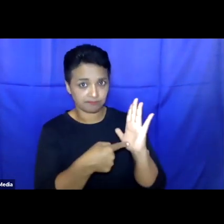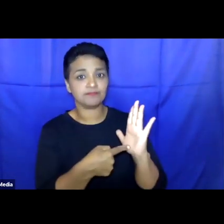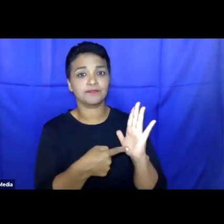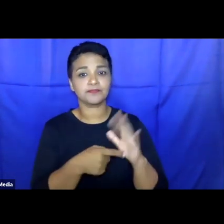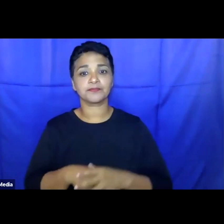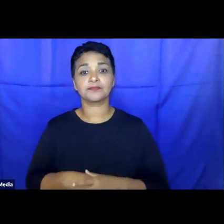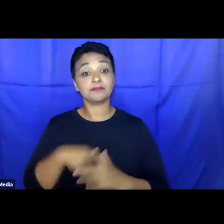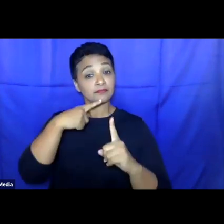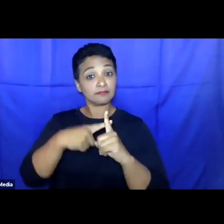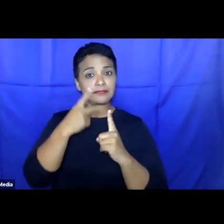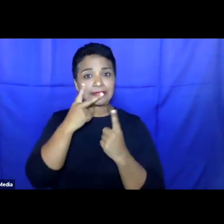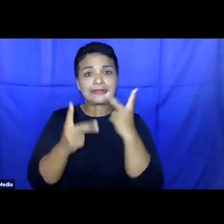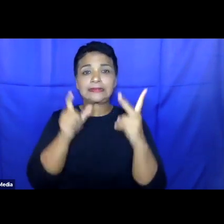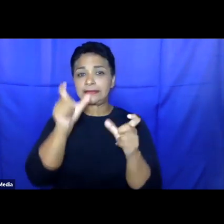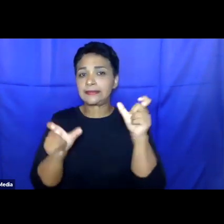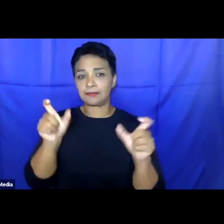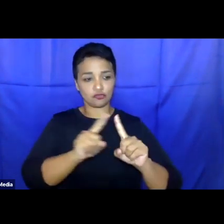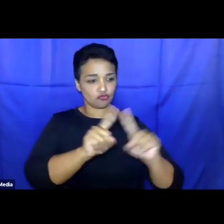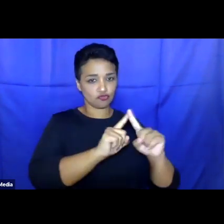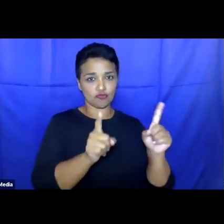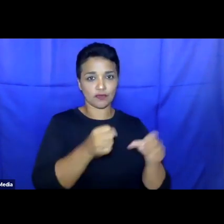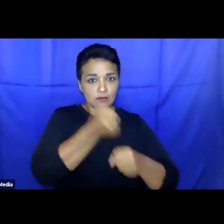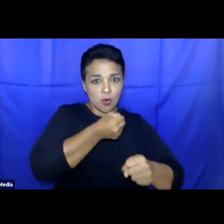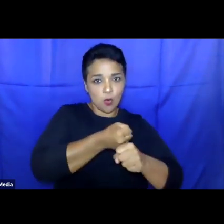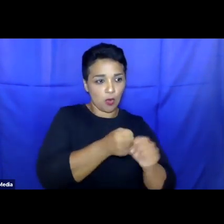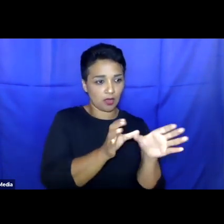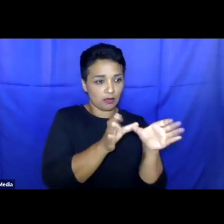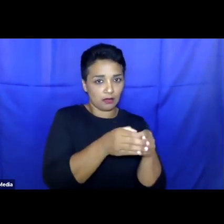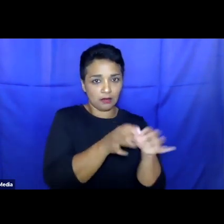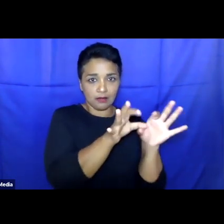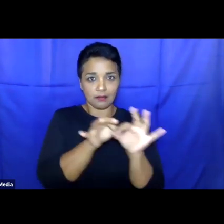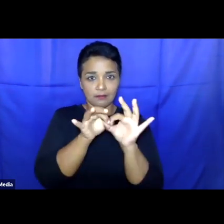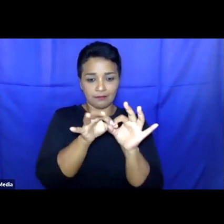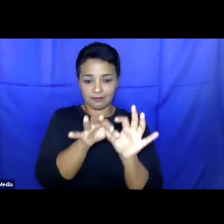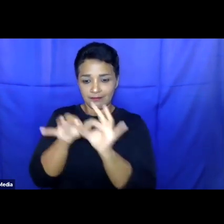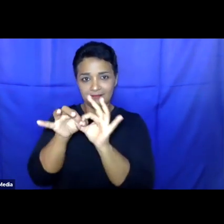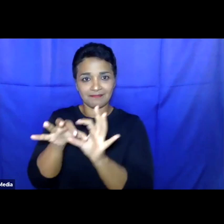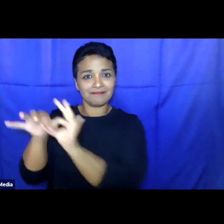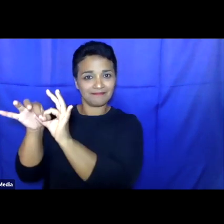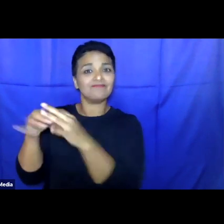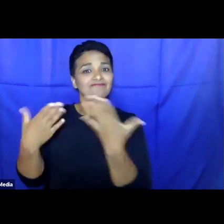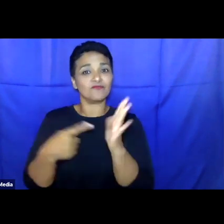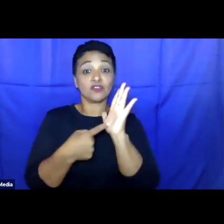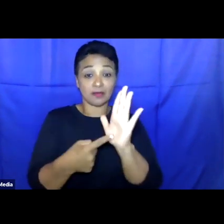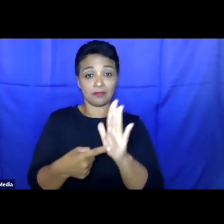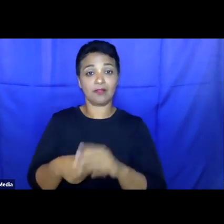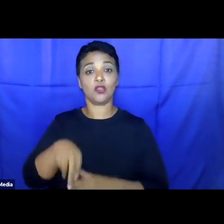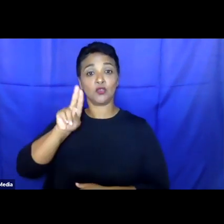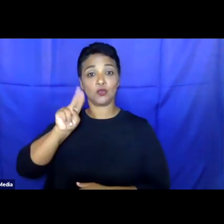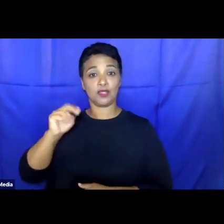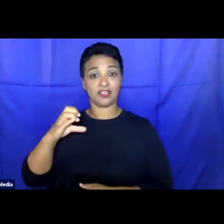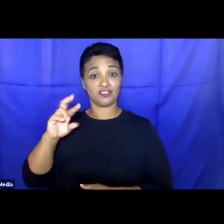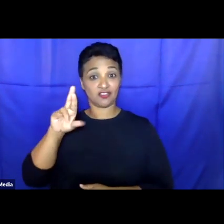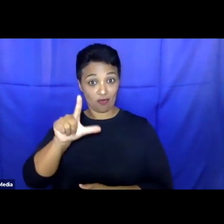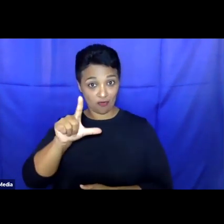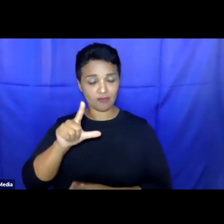way actors with mandates under these different bodies of law work together. For example, the ICRC and UNHCR. We can also